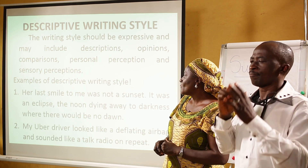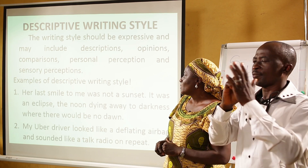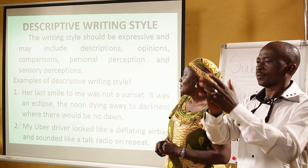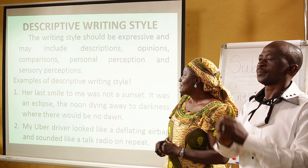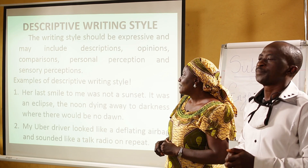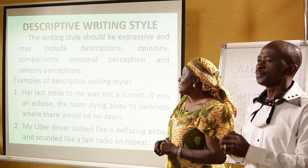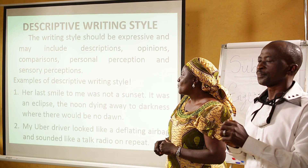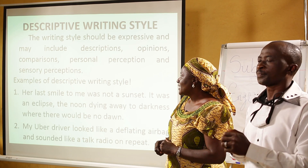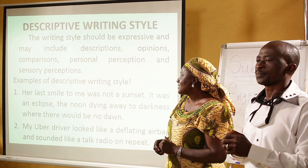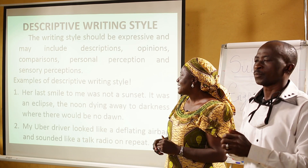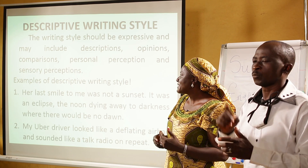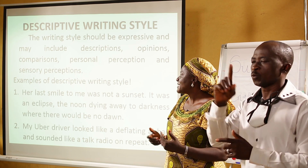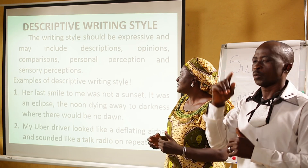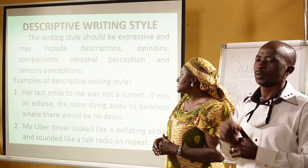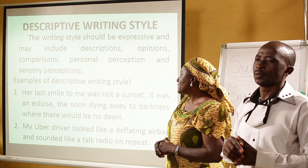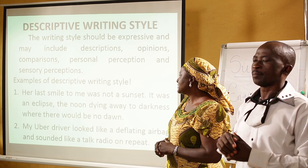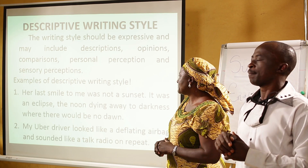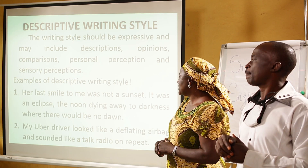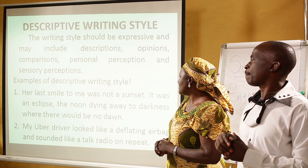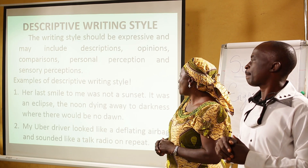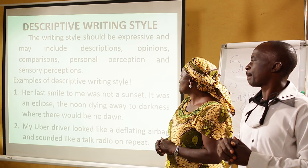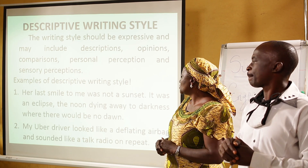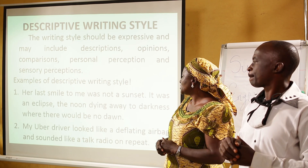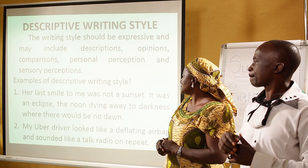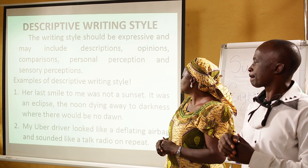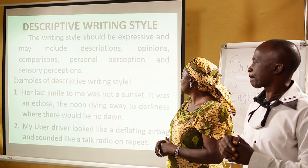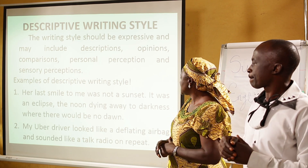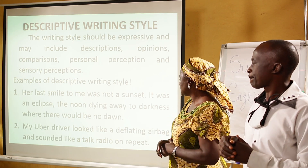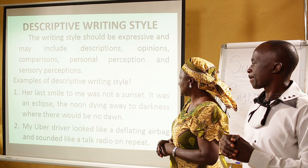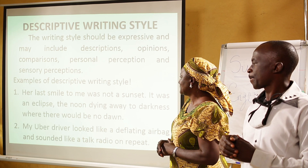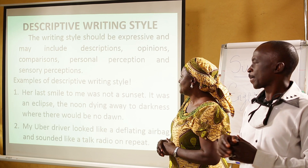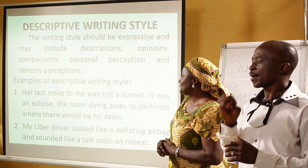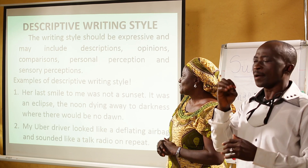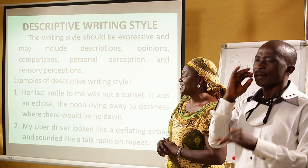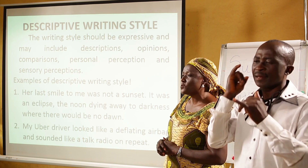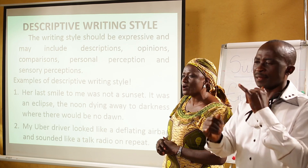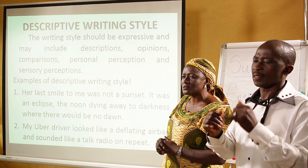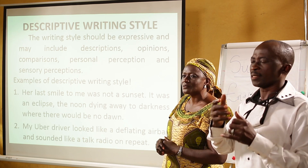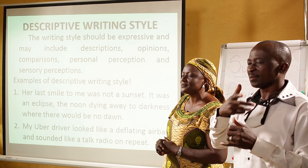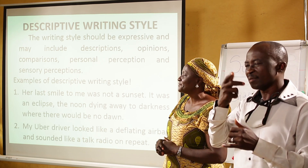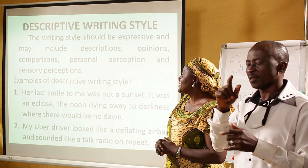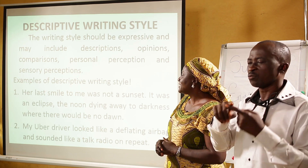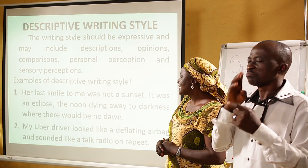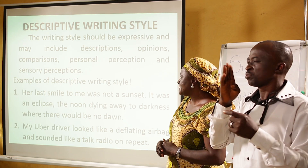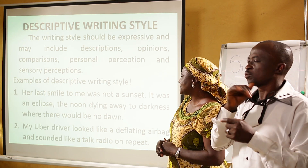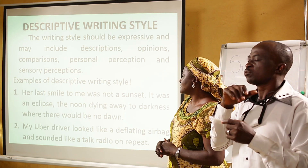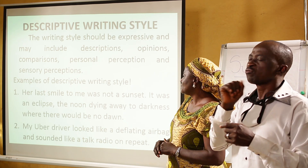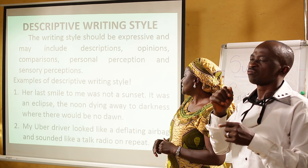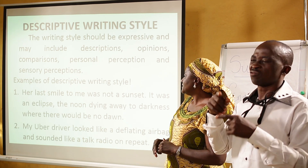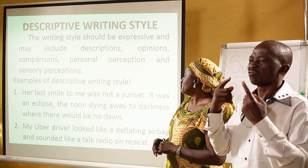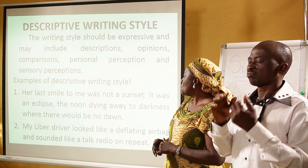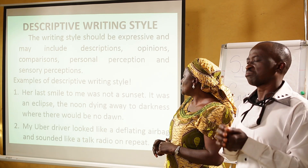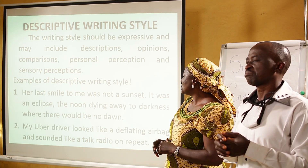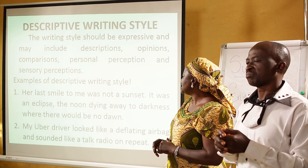example, 1, her last smile to me was not a sunset. It was an